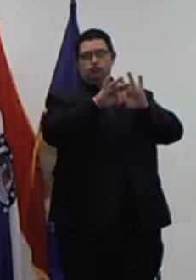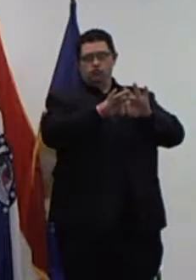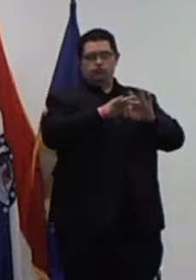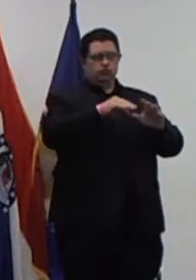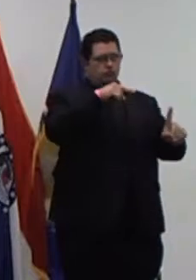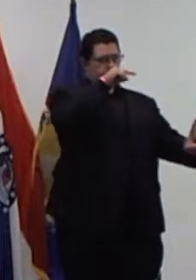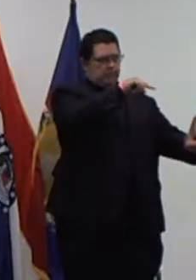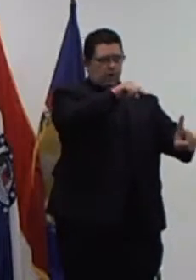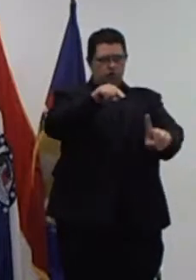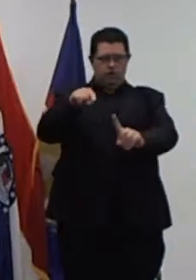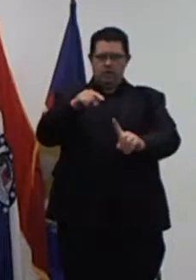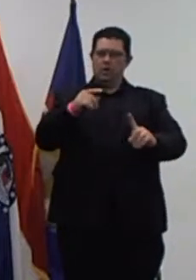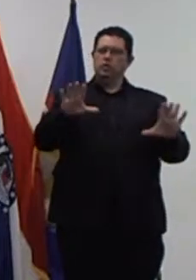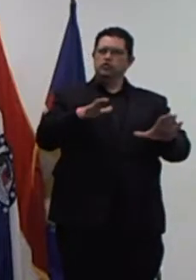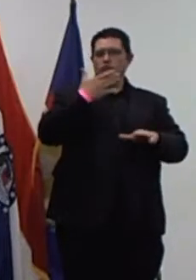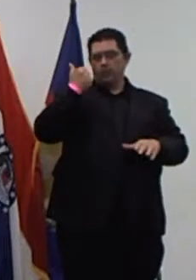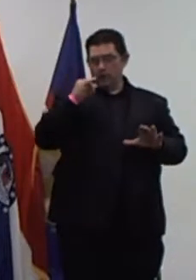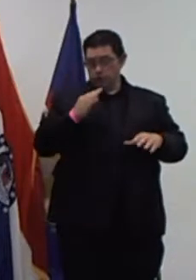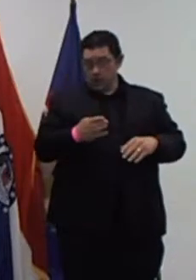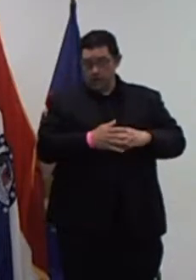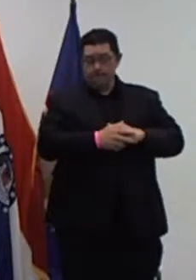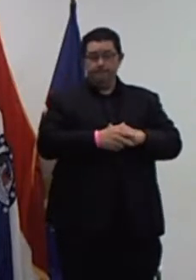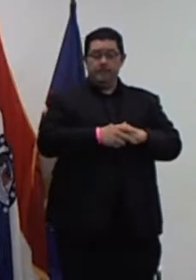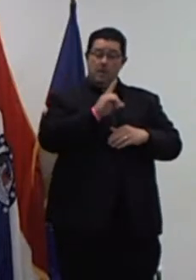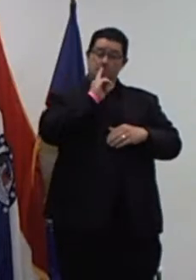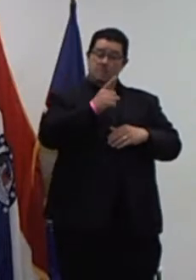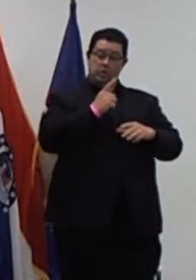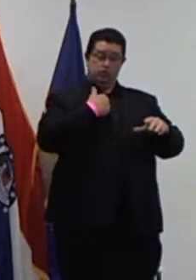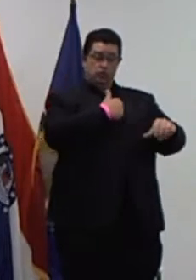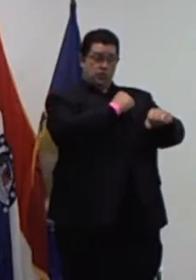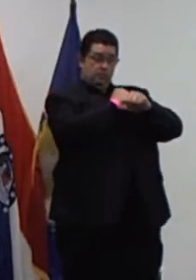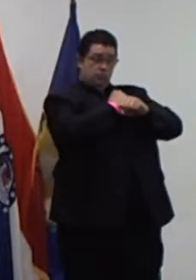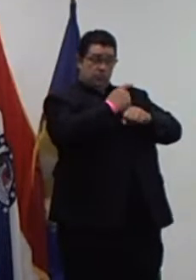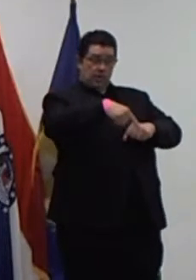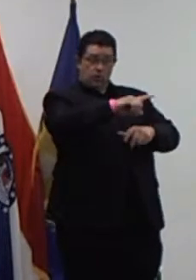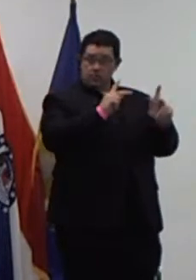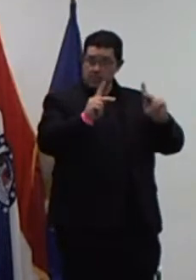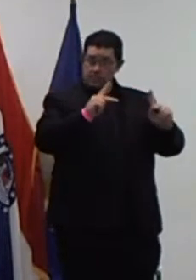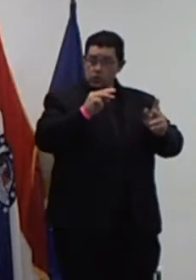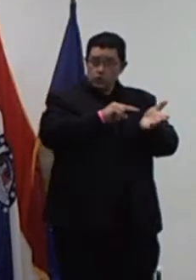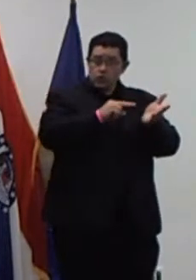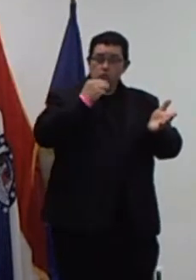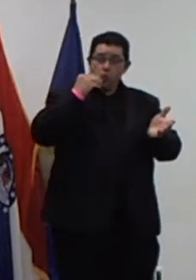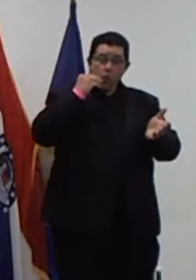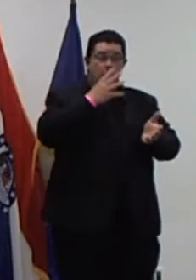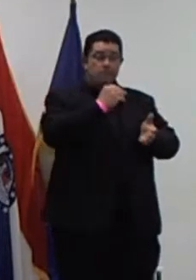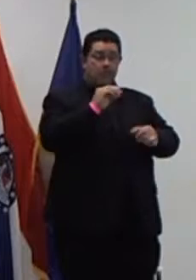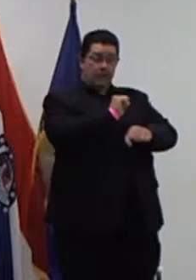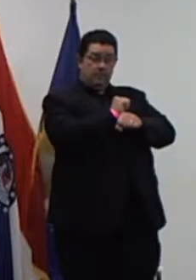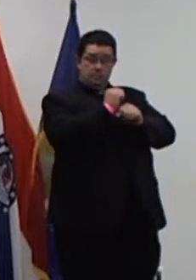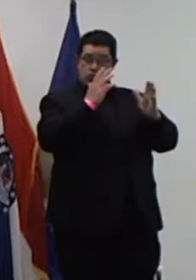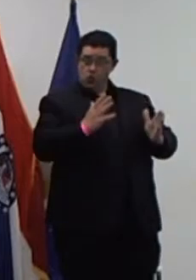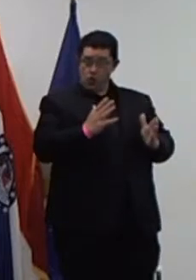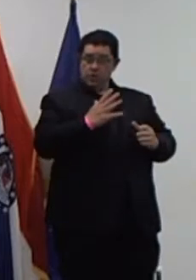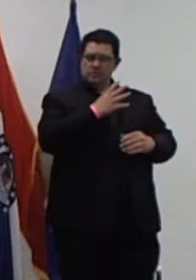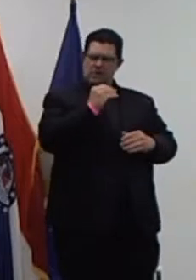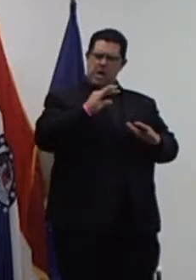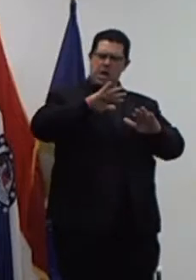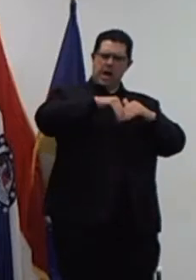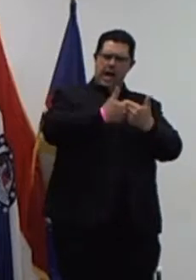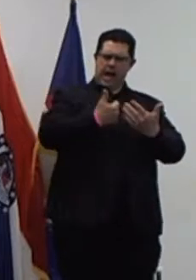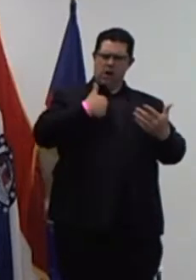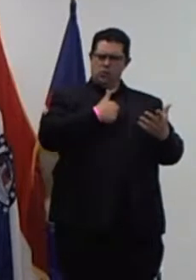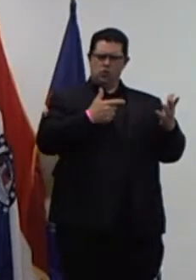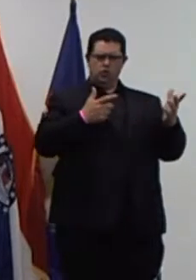to do a better job of making sure we protect those people in those nursing homes, plus the employees, and frankly, how we were going to deal with